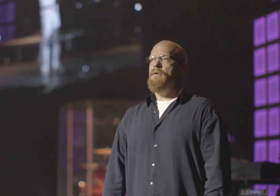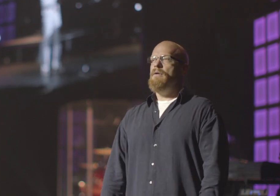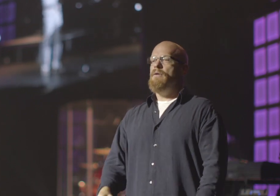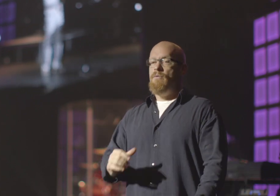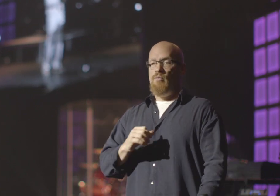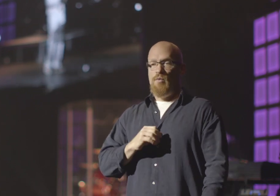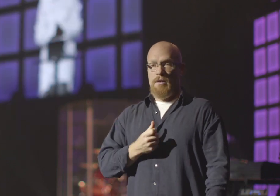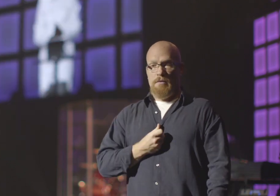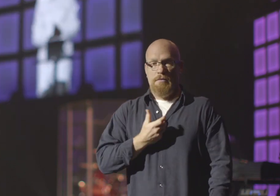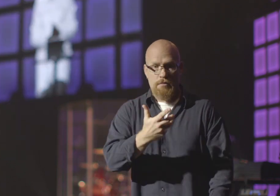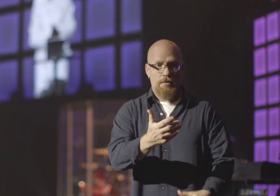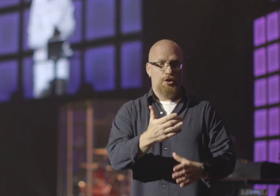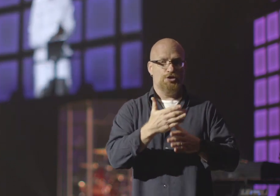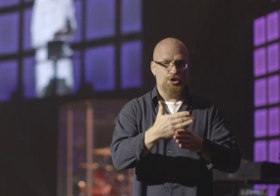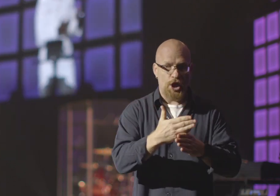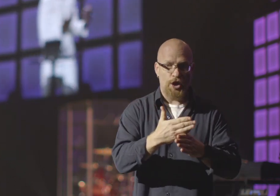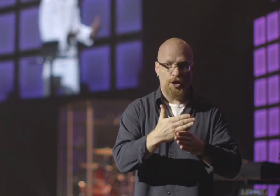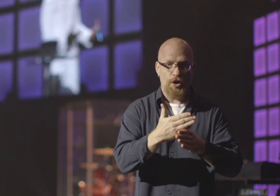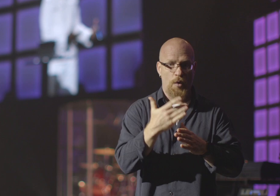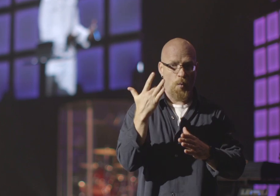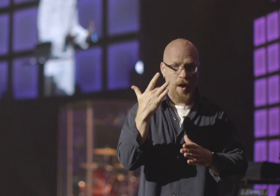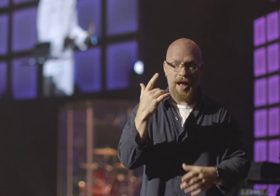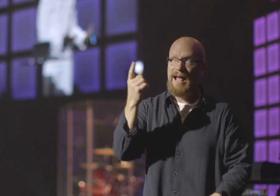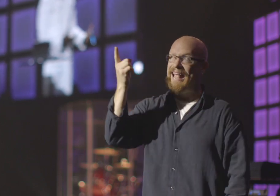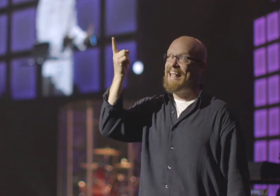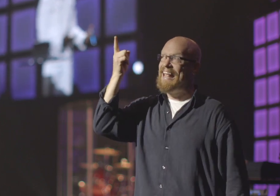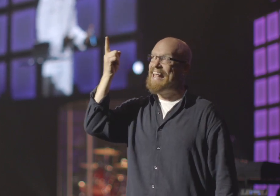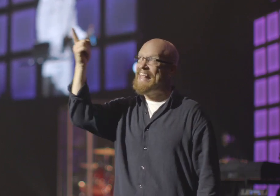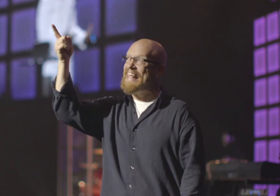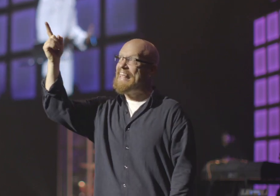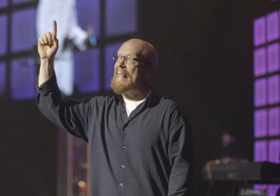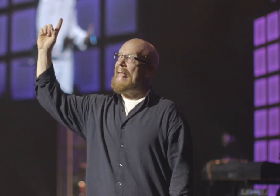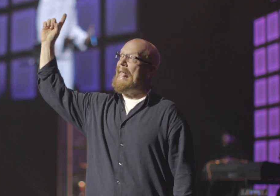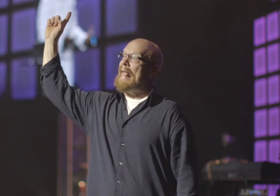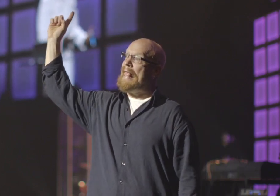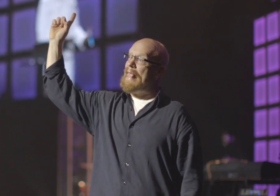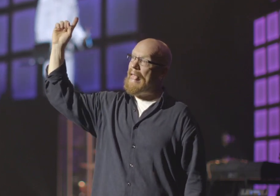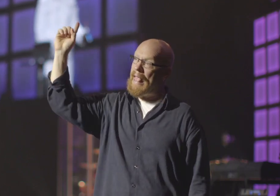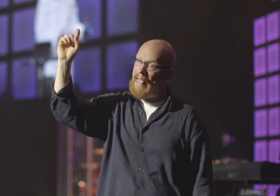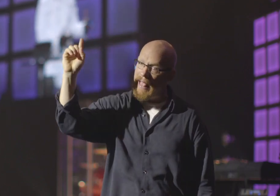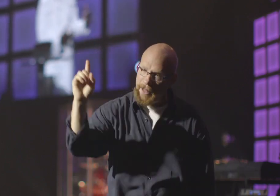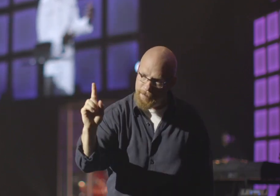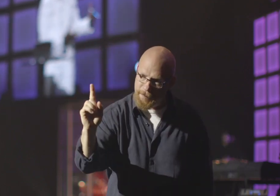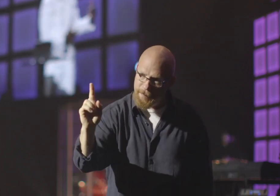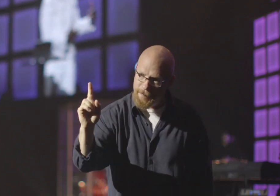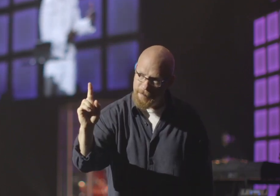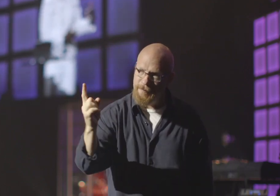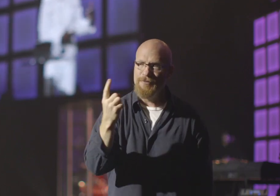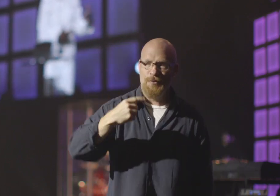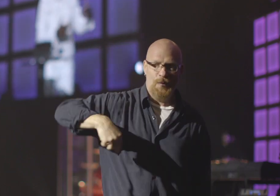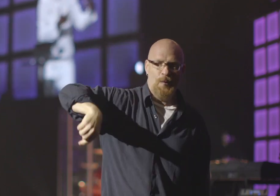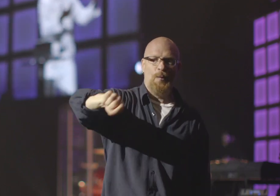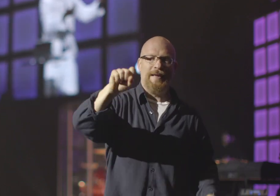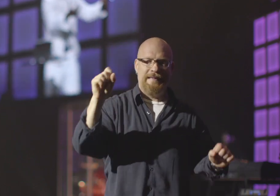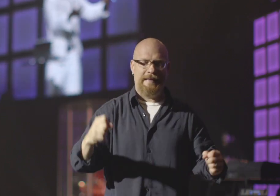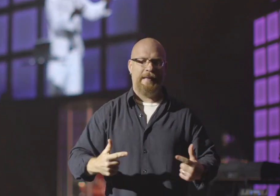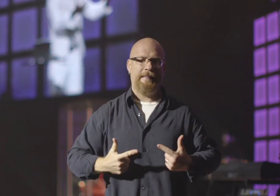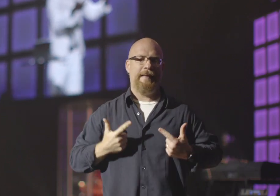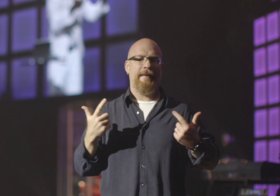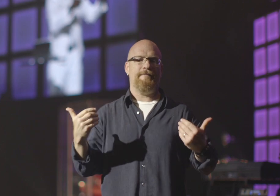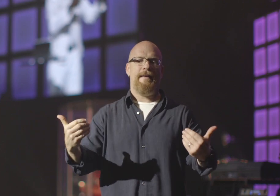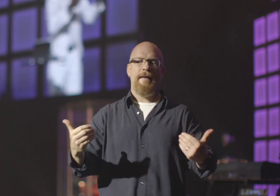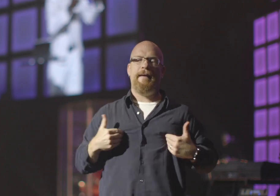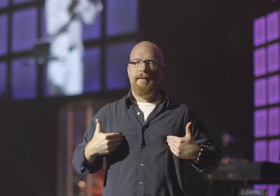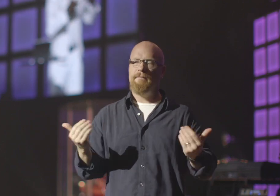because Jesus came that we might have life. My final point is that, but we share because Jesus came that we